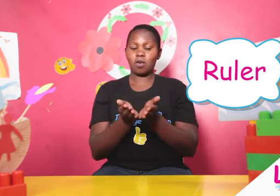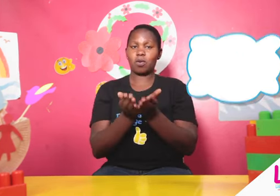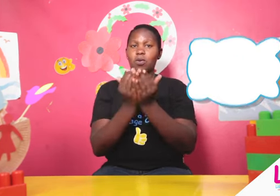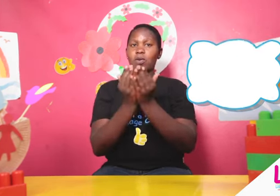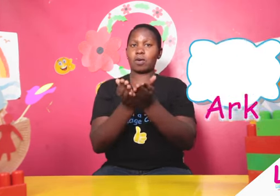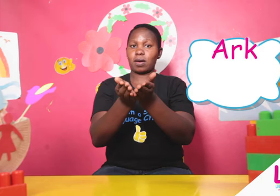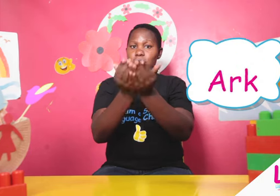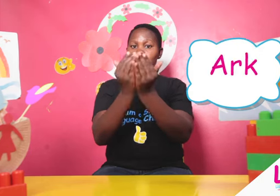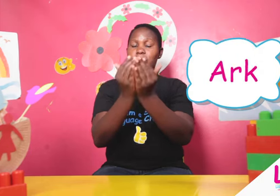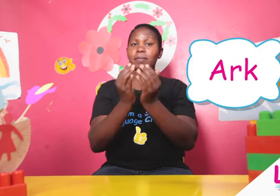Ark,